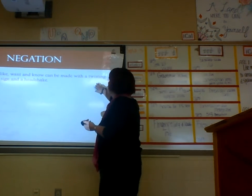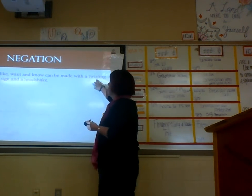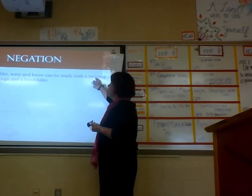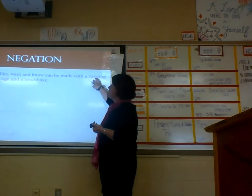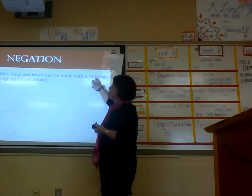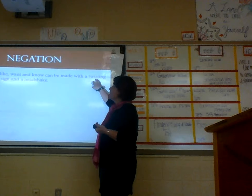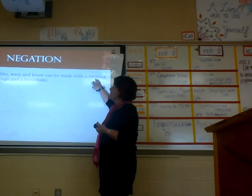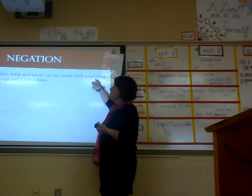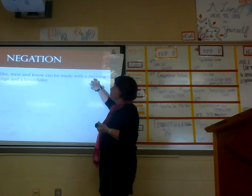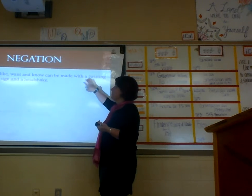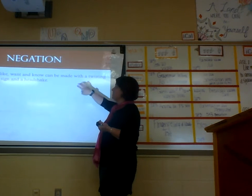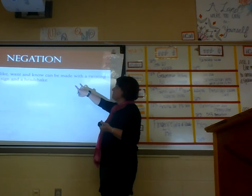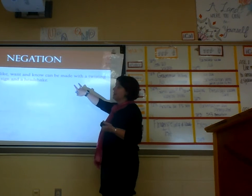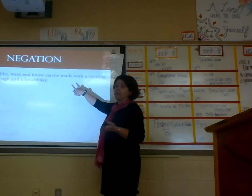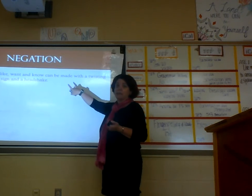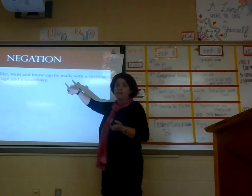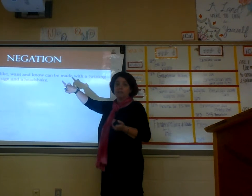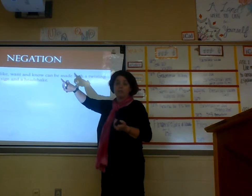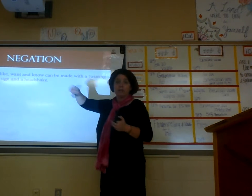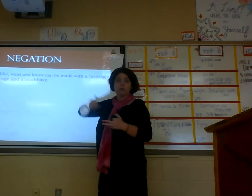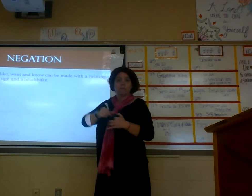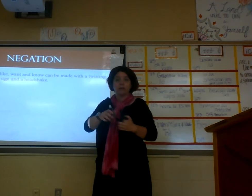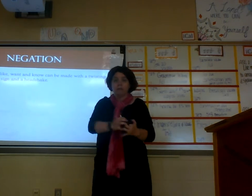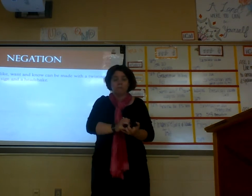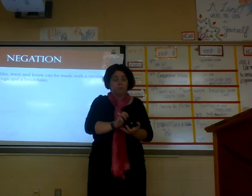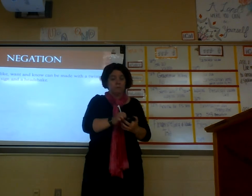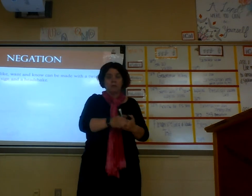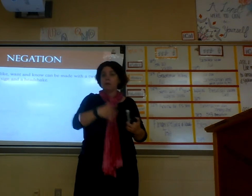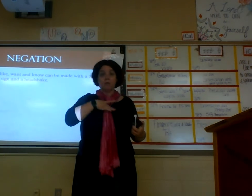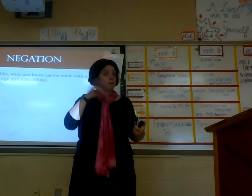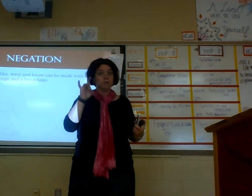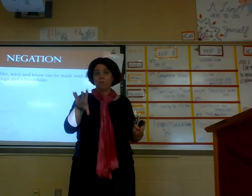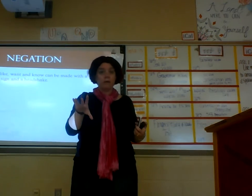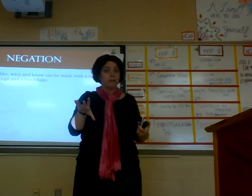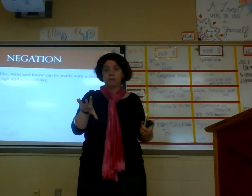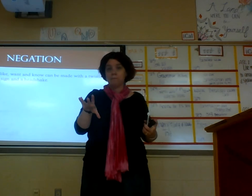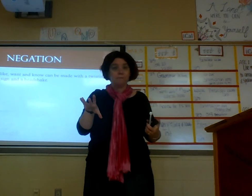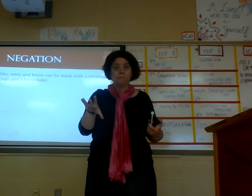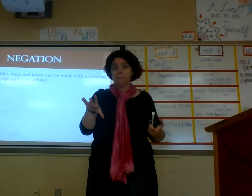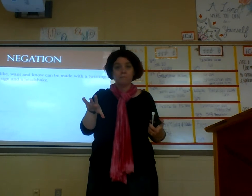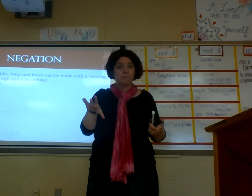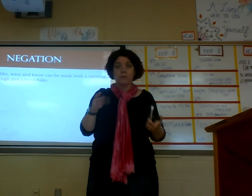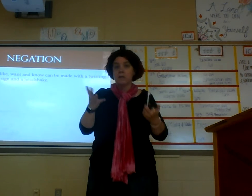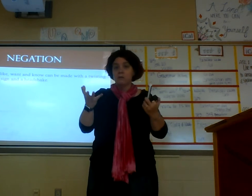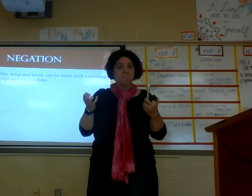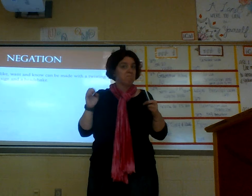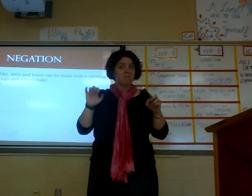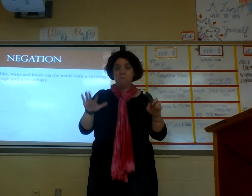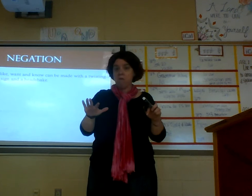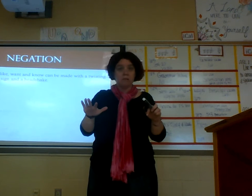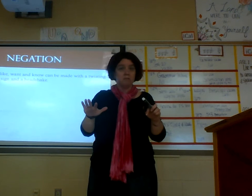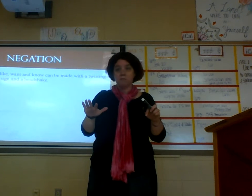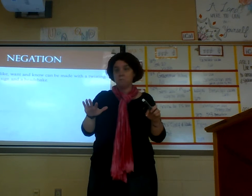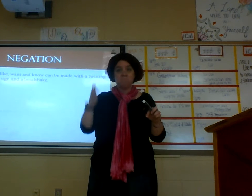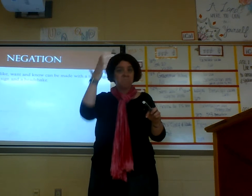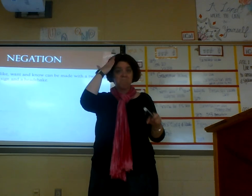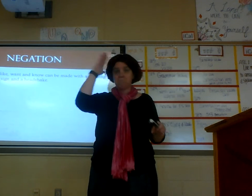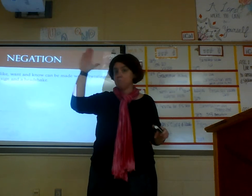made with a twisting movement of the sign and a head shake. Okay, oops, don't like, don't want,